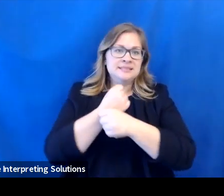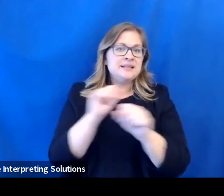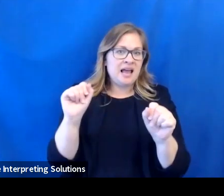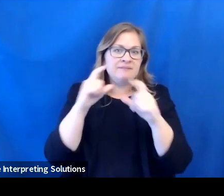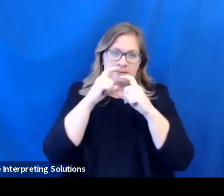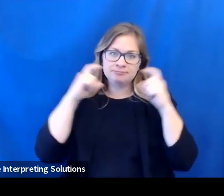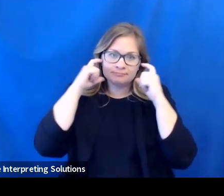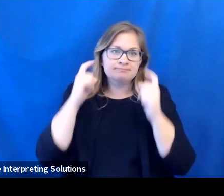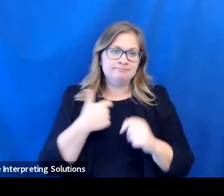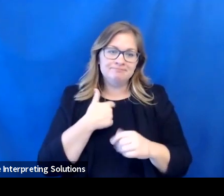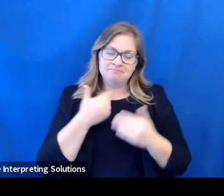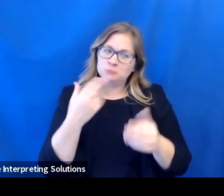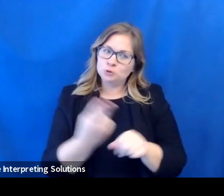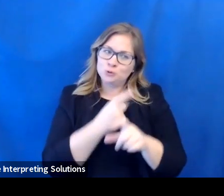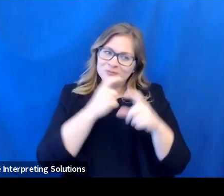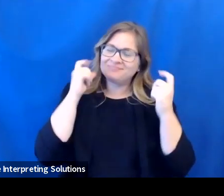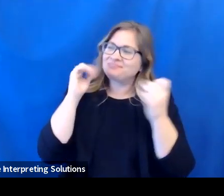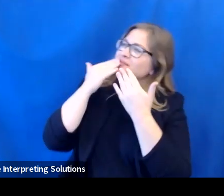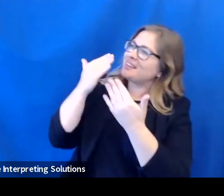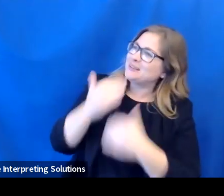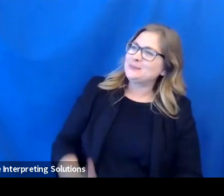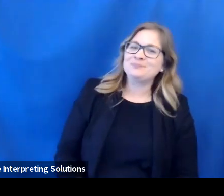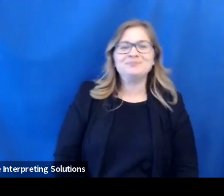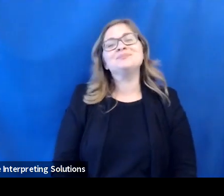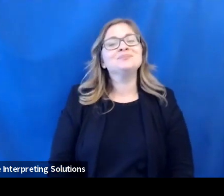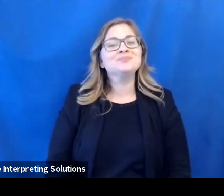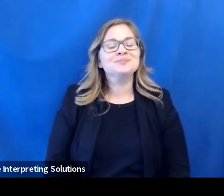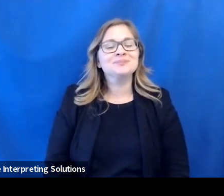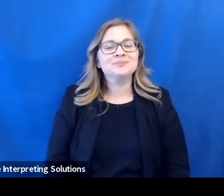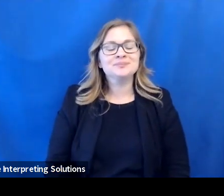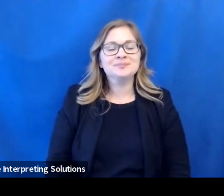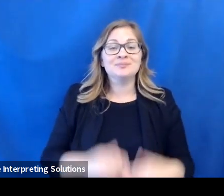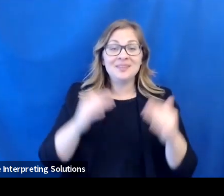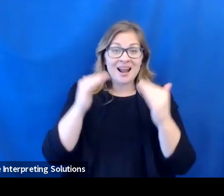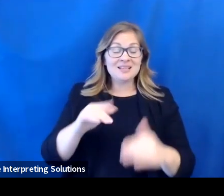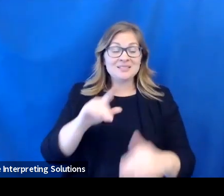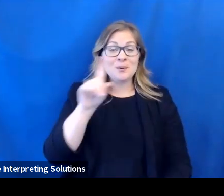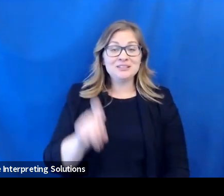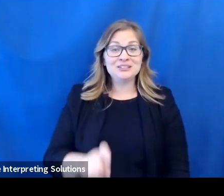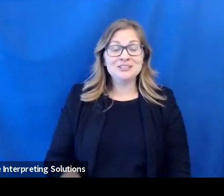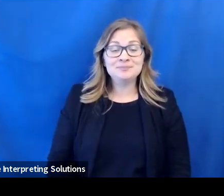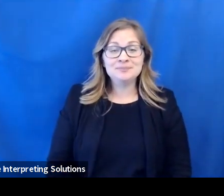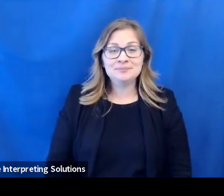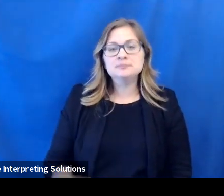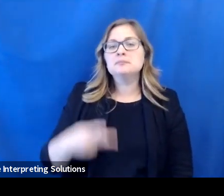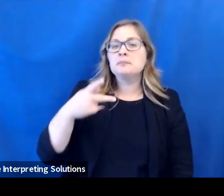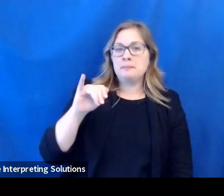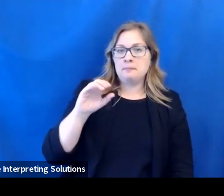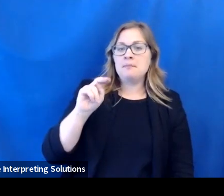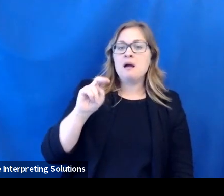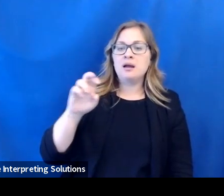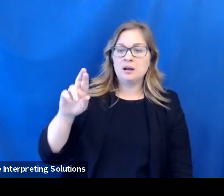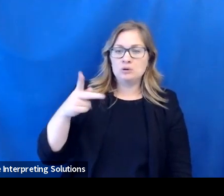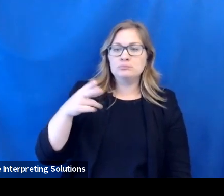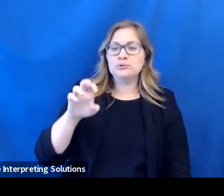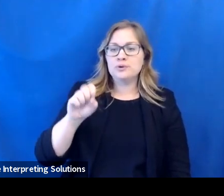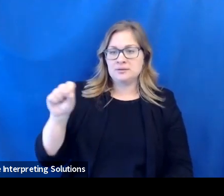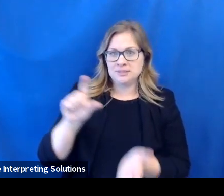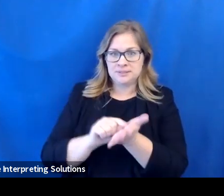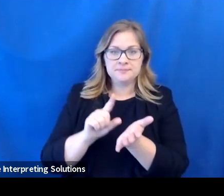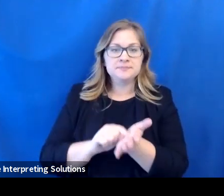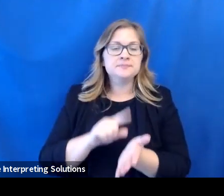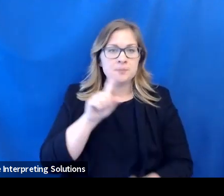Next question is from Dave Arick from Pioneer Press. Your line is open. Hi, thank